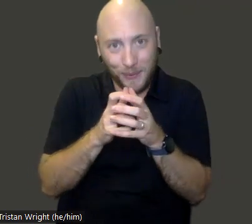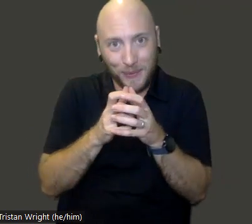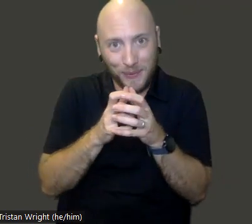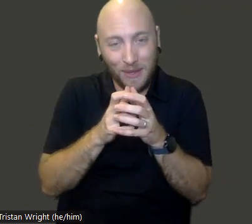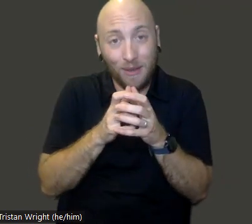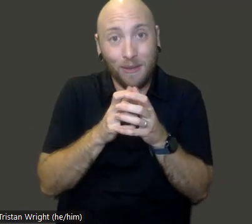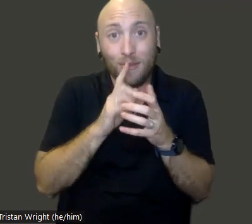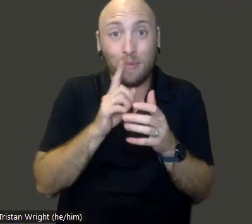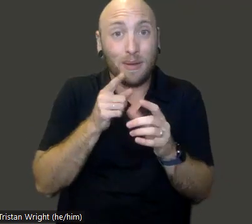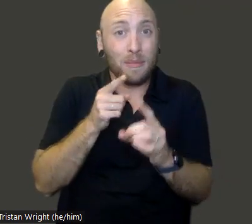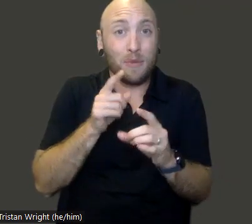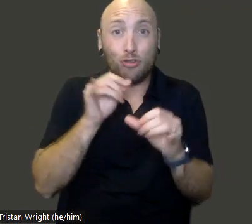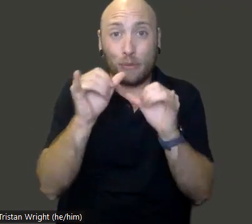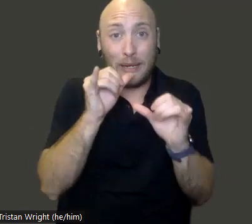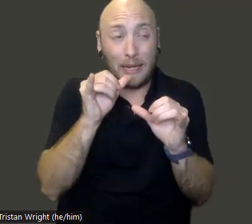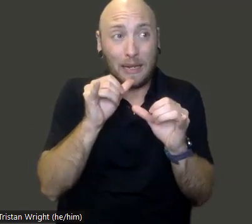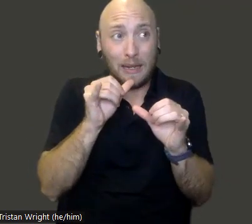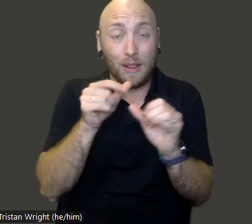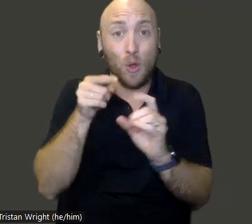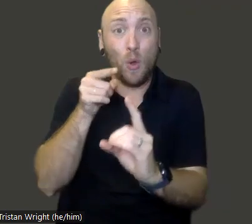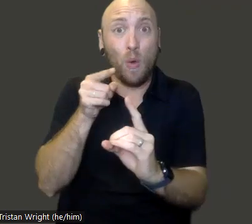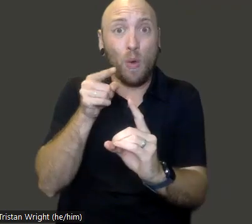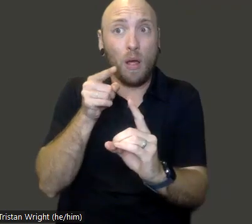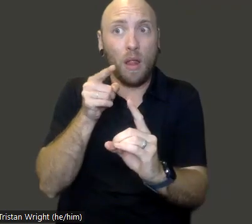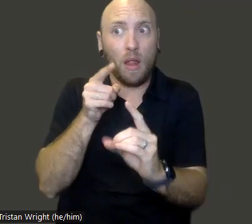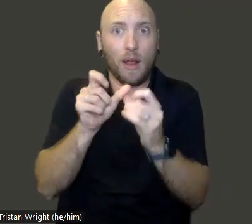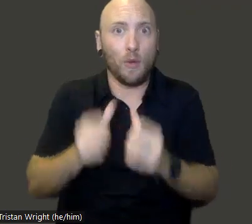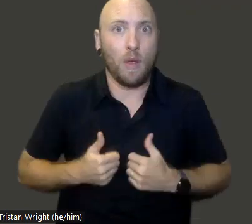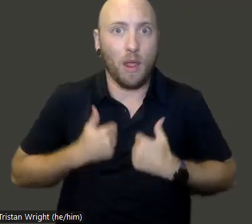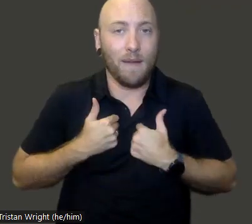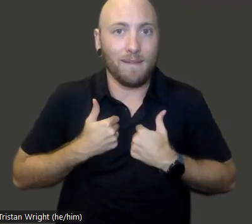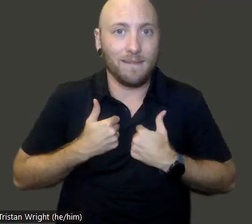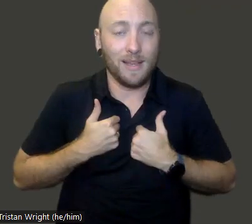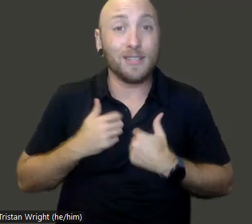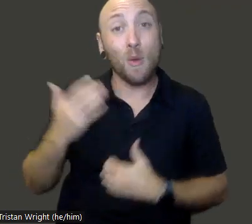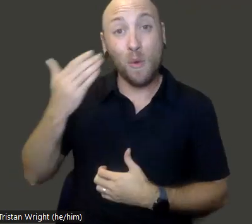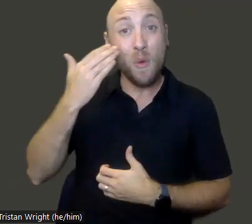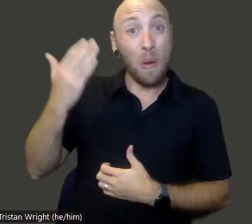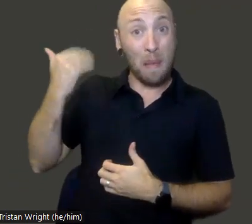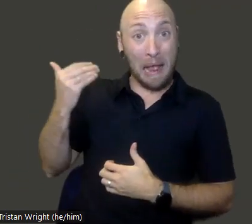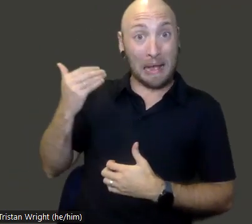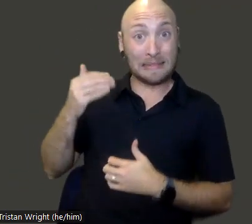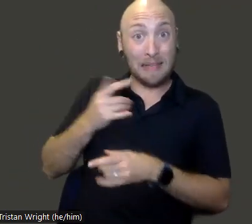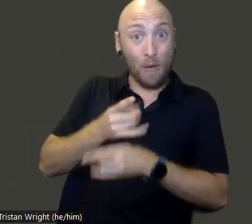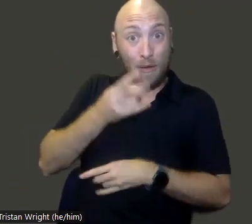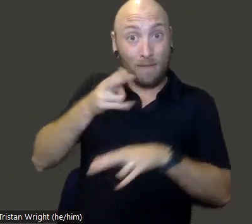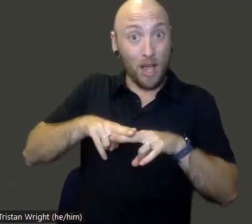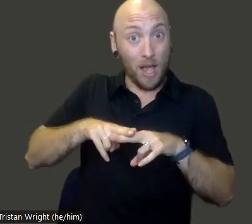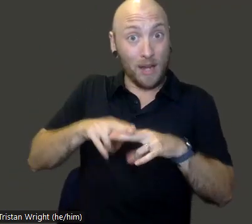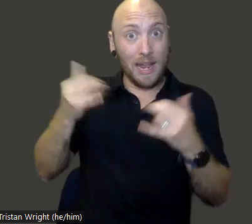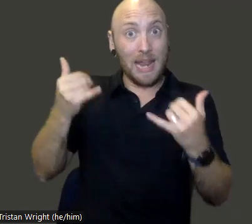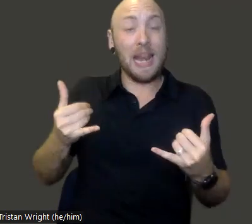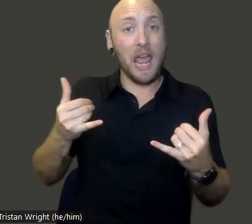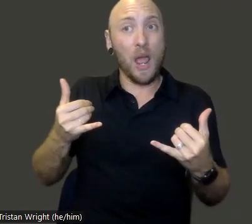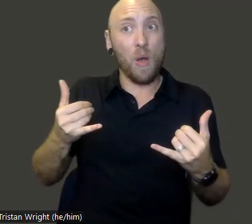just having the will to continue rather than like making my life really fun. You know, it was just like, all right, if I drink, then